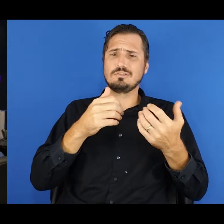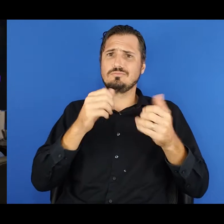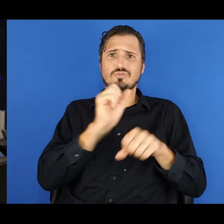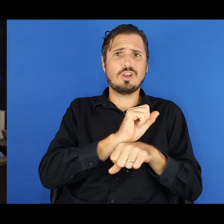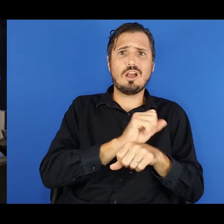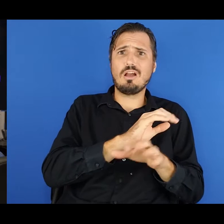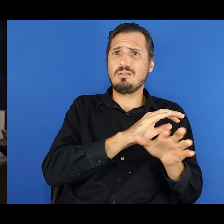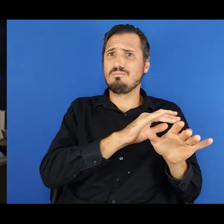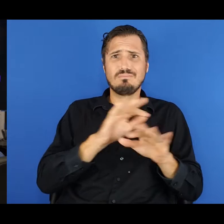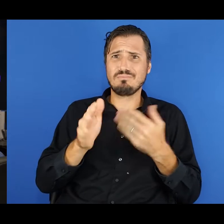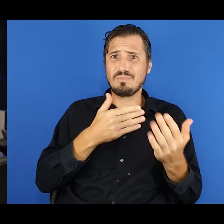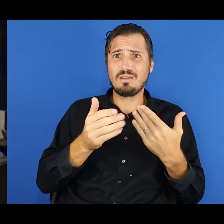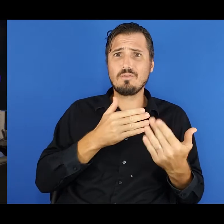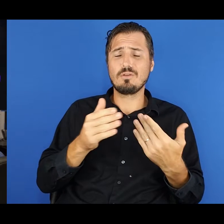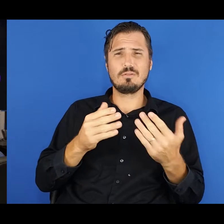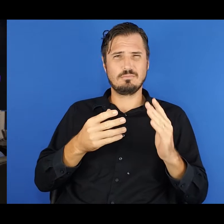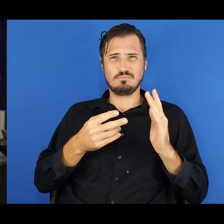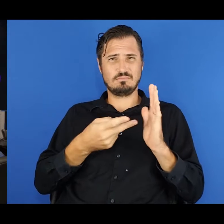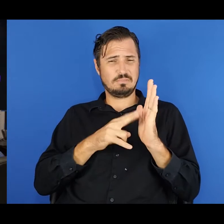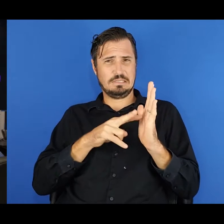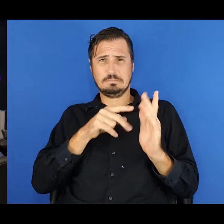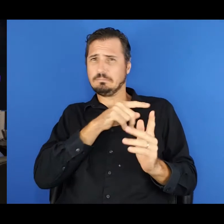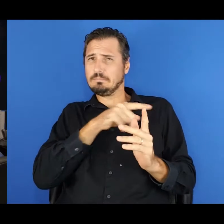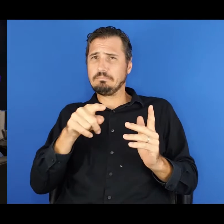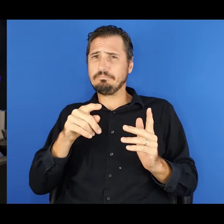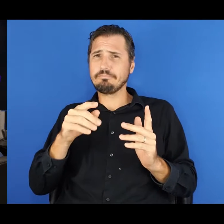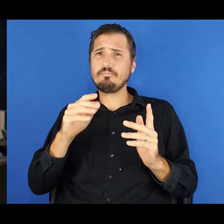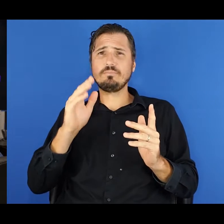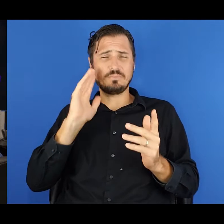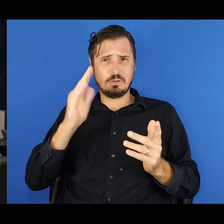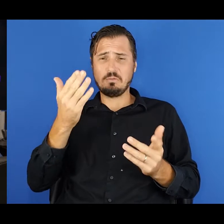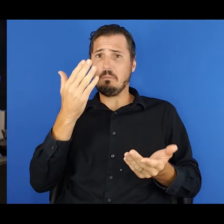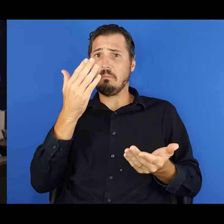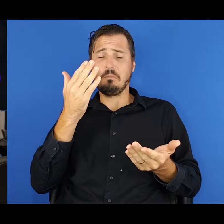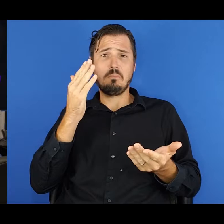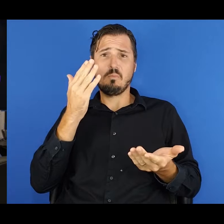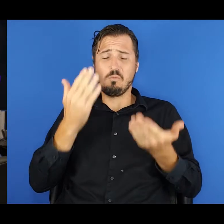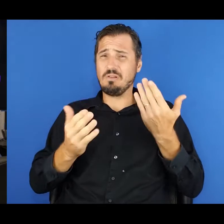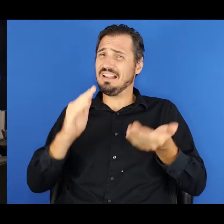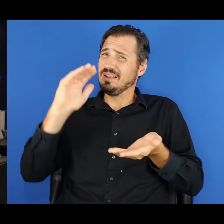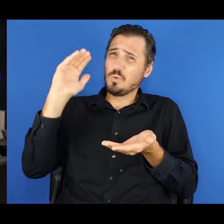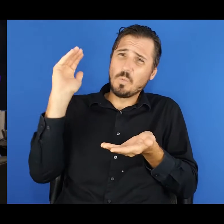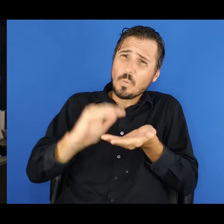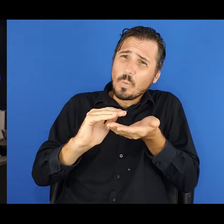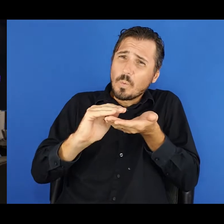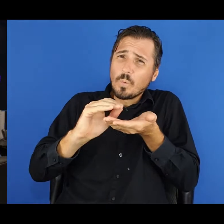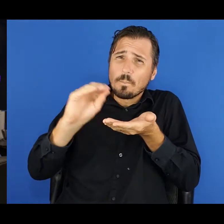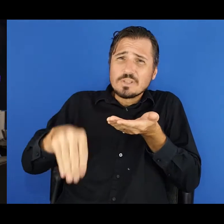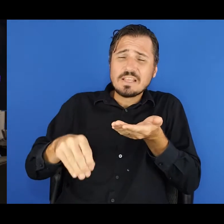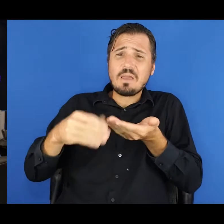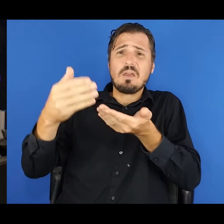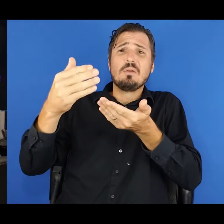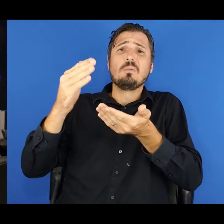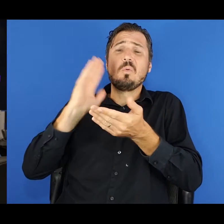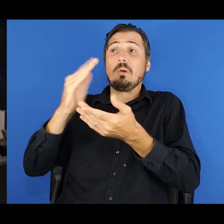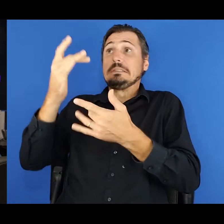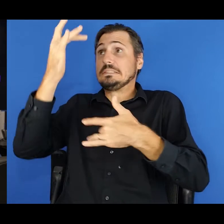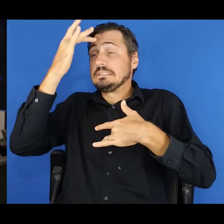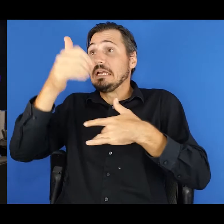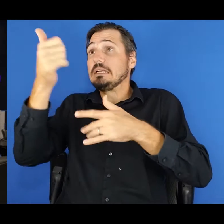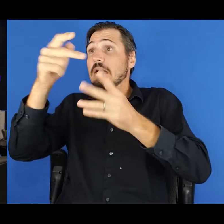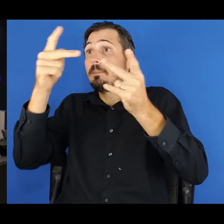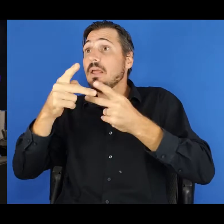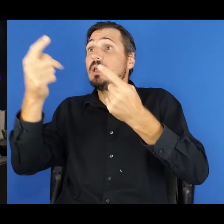or jobs. And it means that they are much less likely to accidentally bring disease home to their parents or grandparents. It's